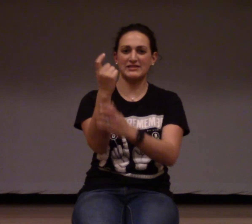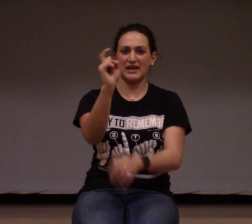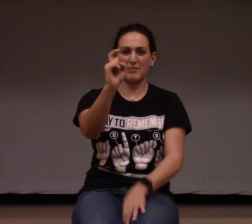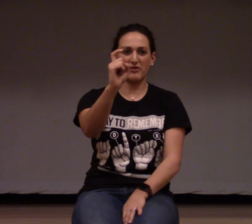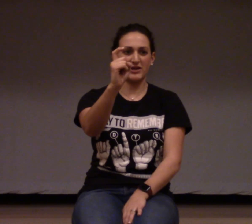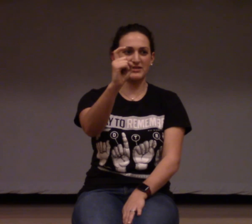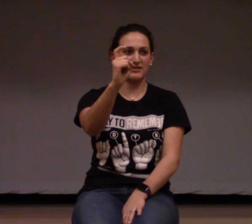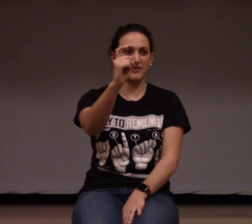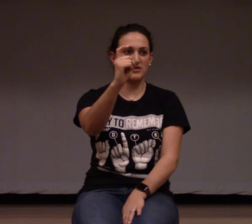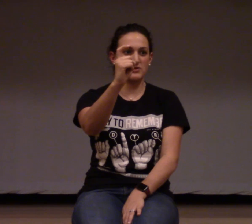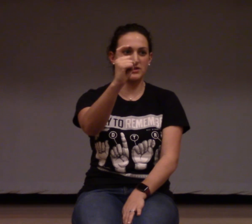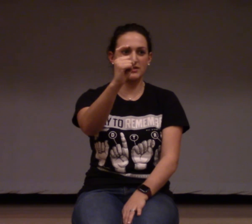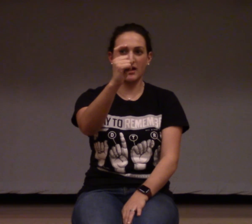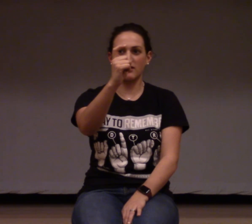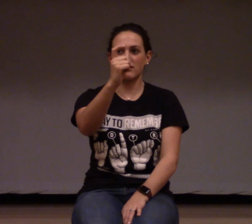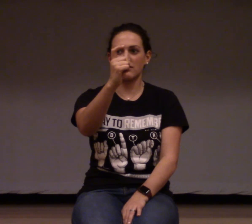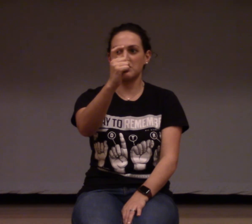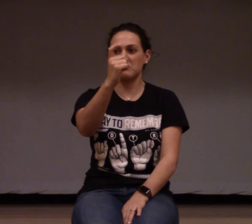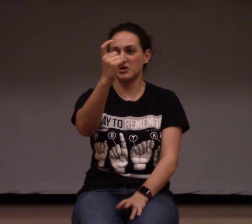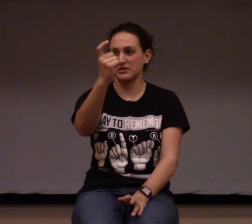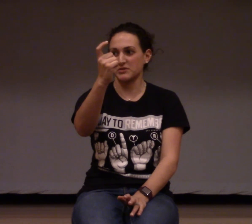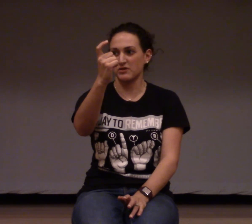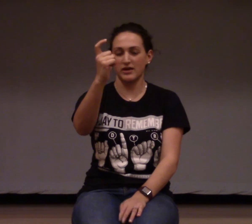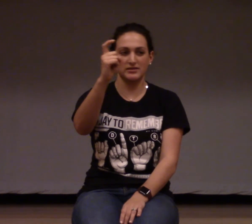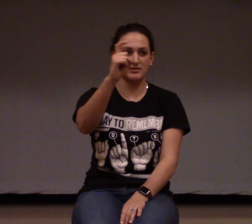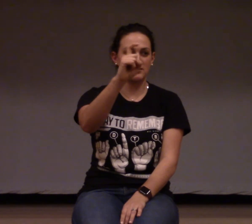on my wrist if I do it to the side, but it's up to you guys.